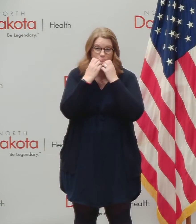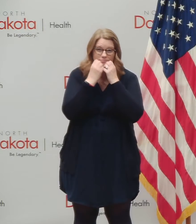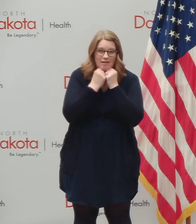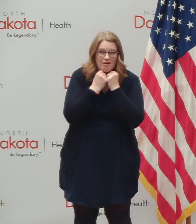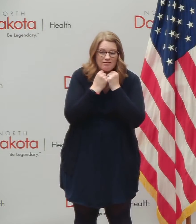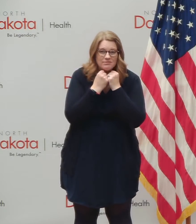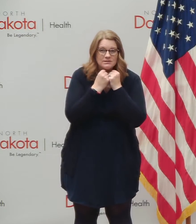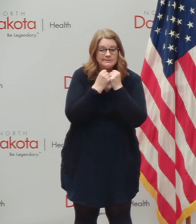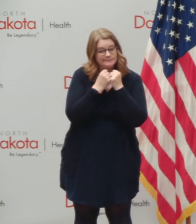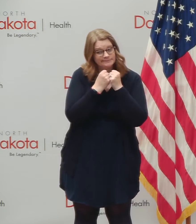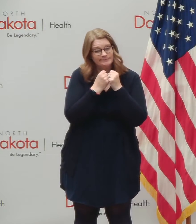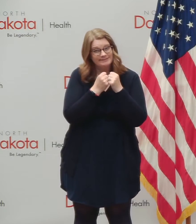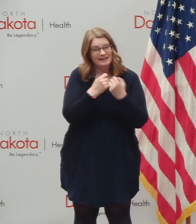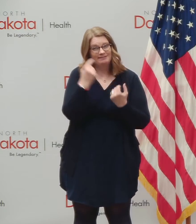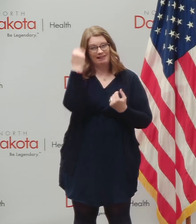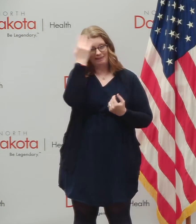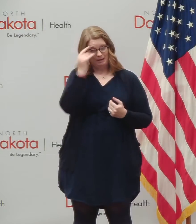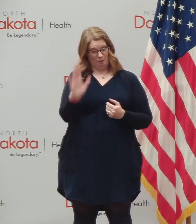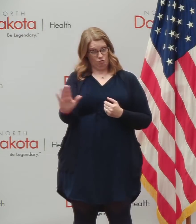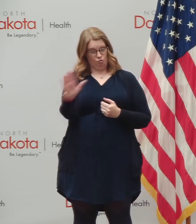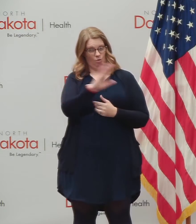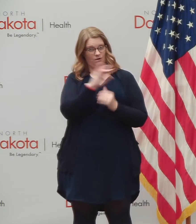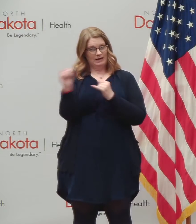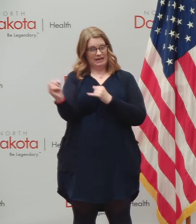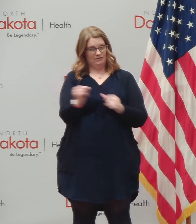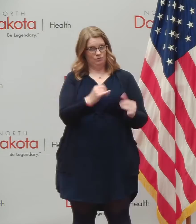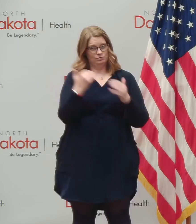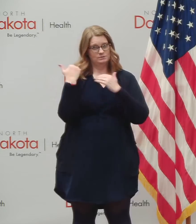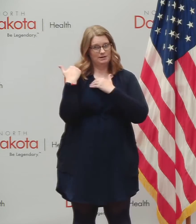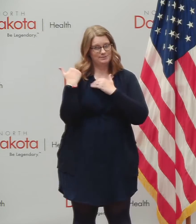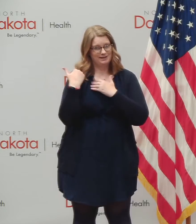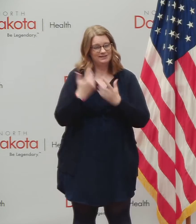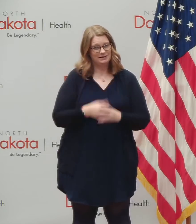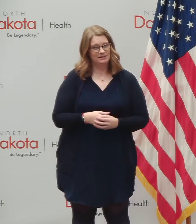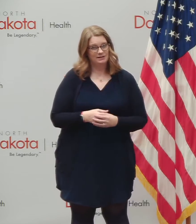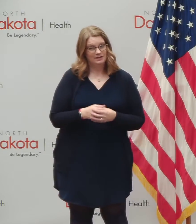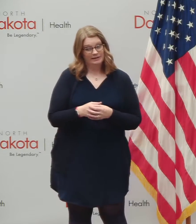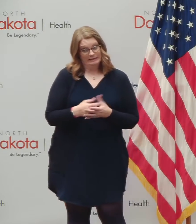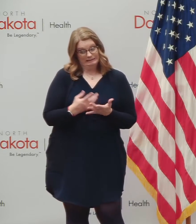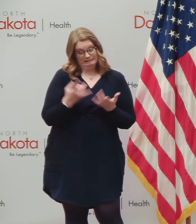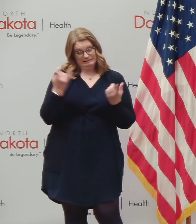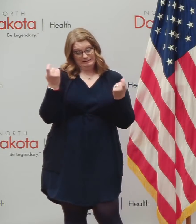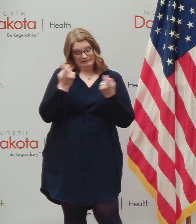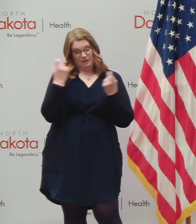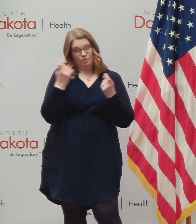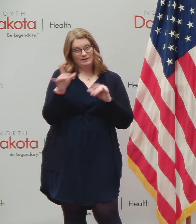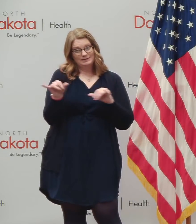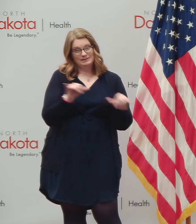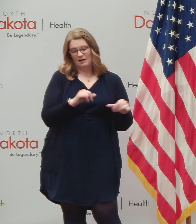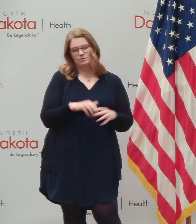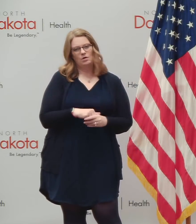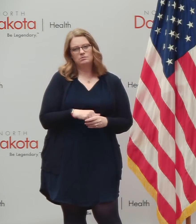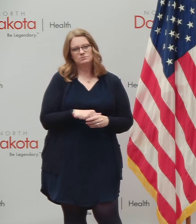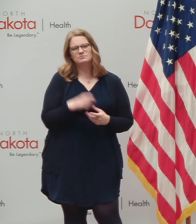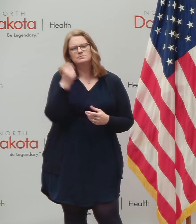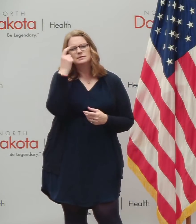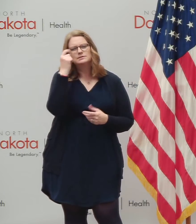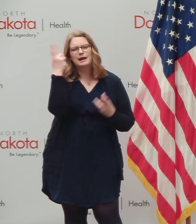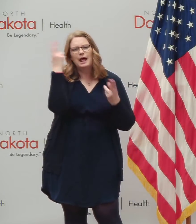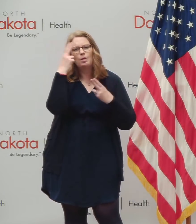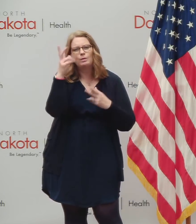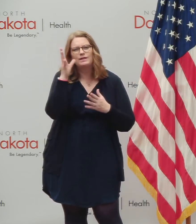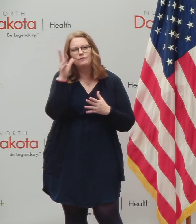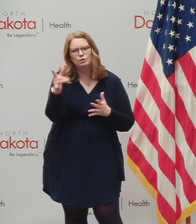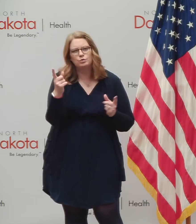of your individual responsibility, make a choice this year to celebrate perhaps differently, because we'll have Halloweens in the future without